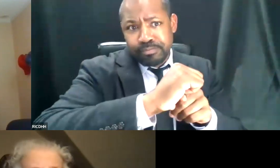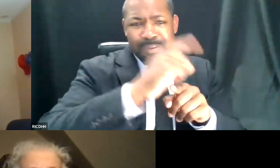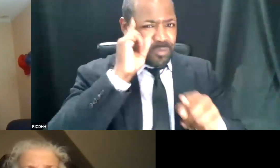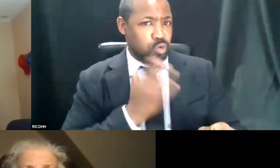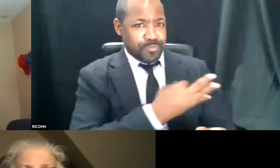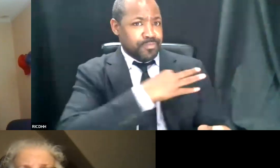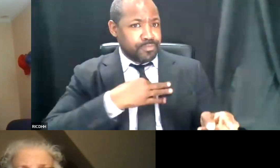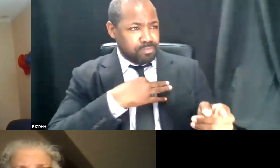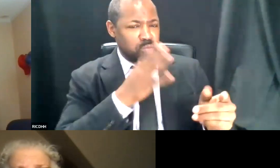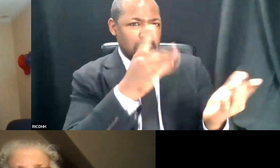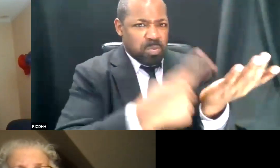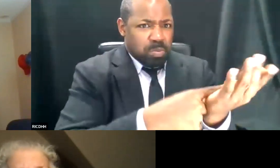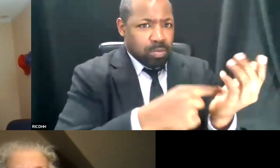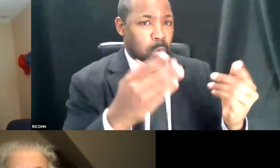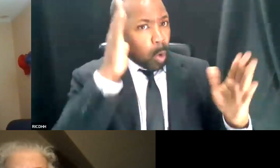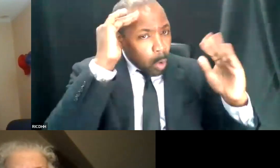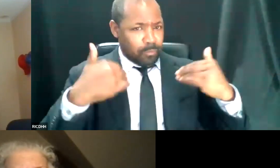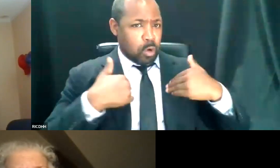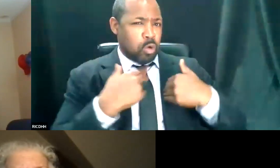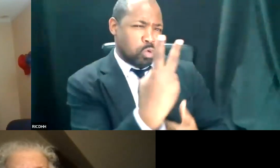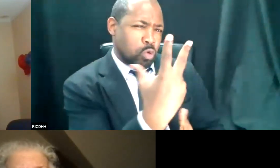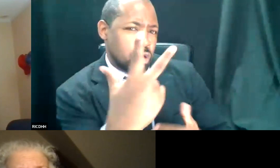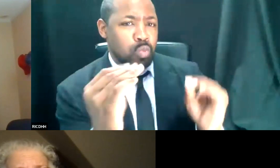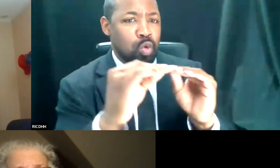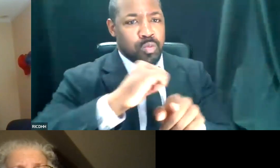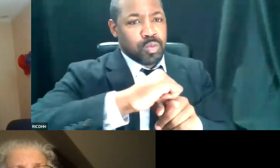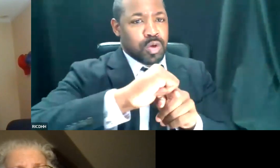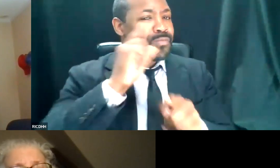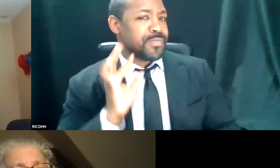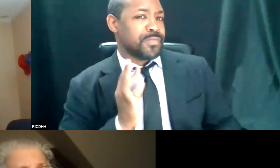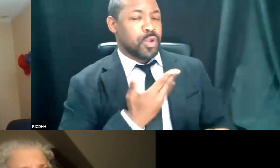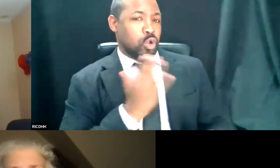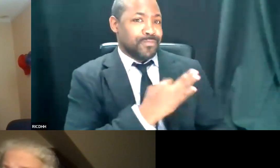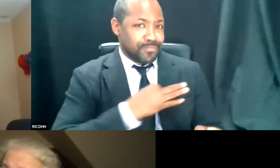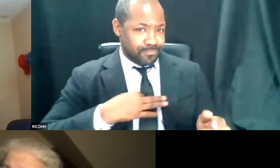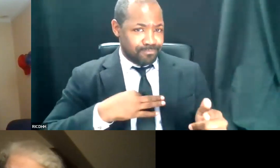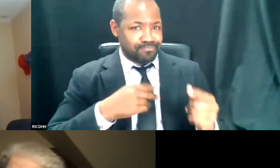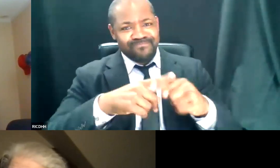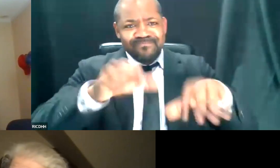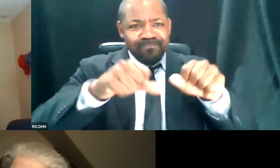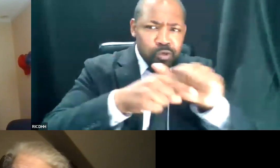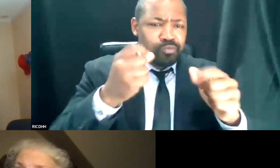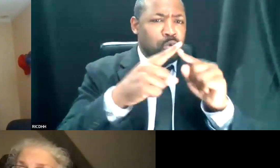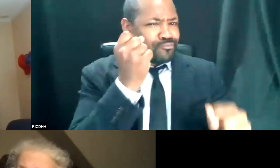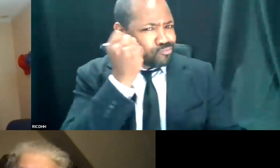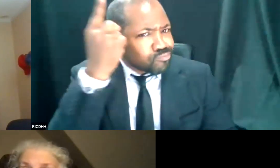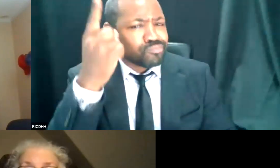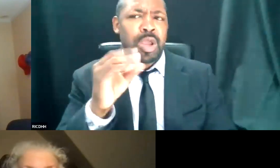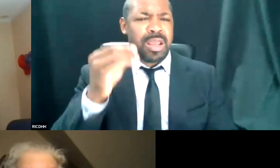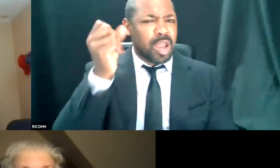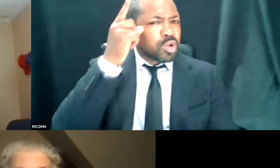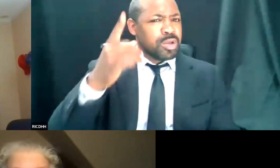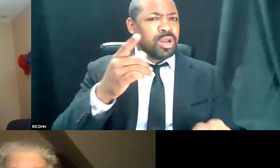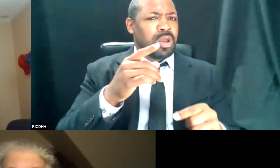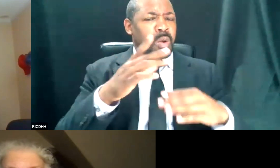I have talked to other trainers and we're hoping that we will have 2 or 3 more so that our staff